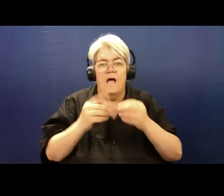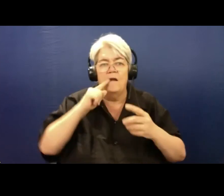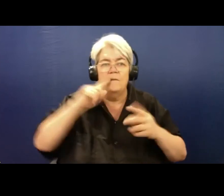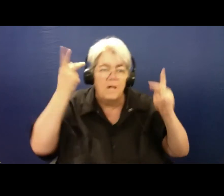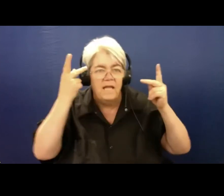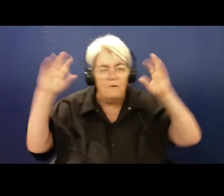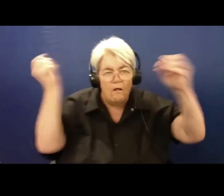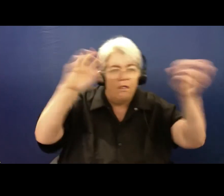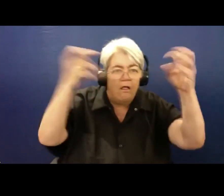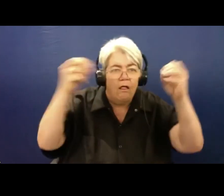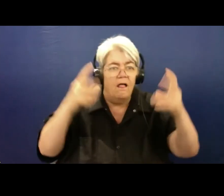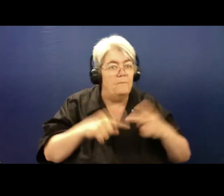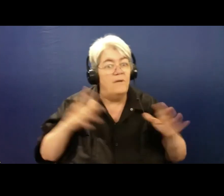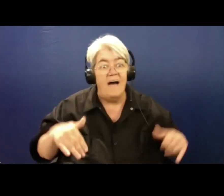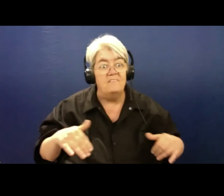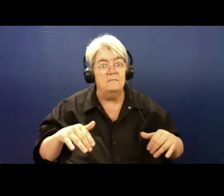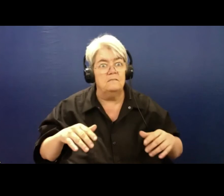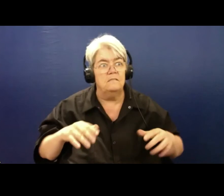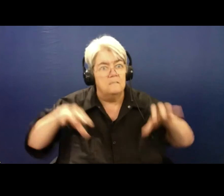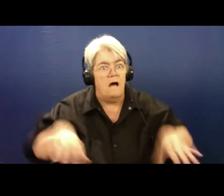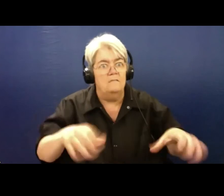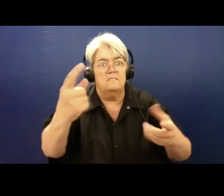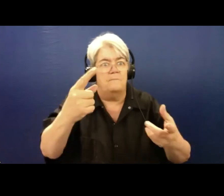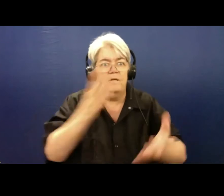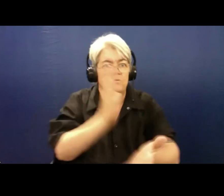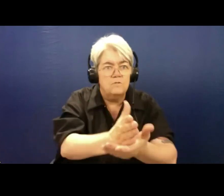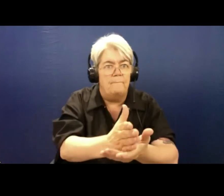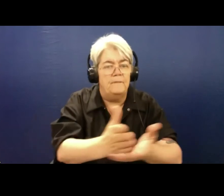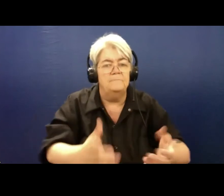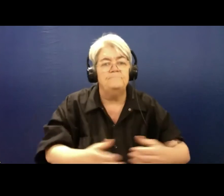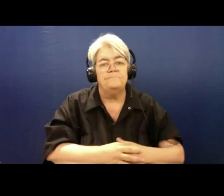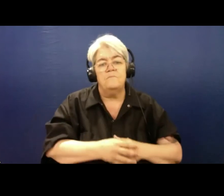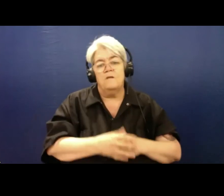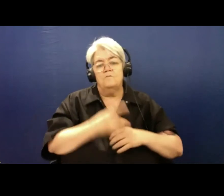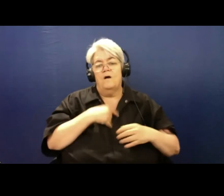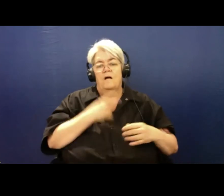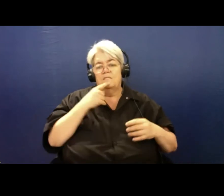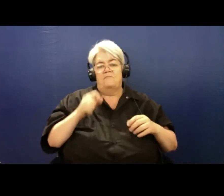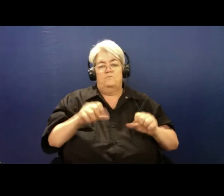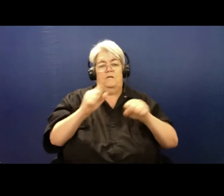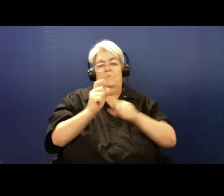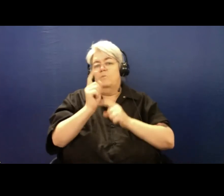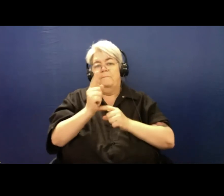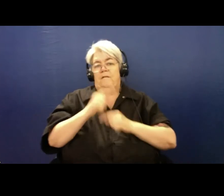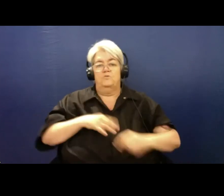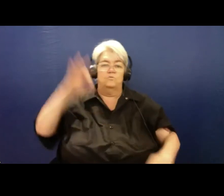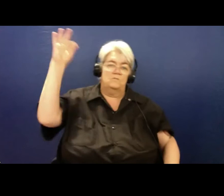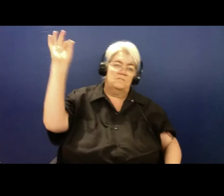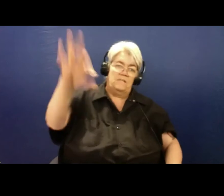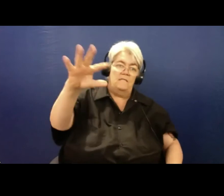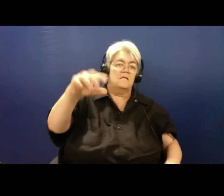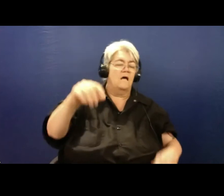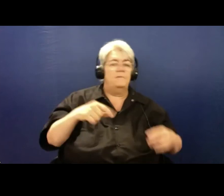to. So I just had to take this moment to say something about this. I think we all have got